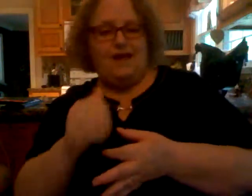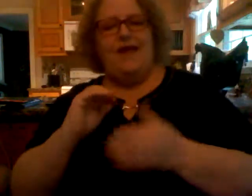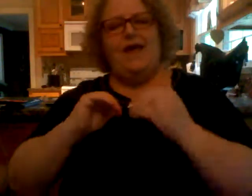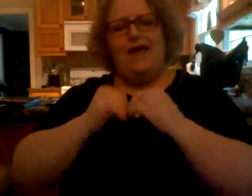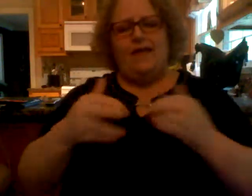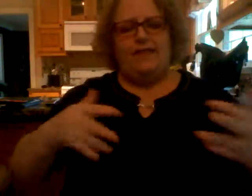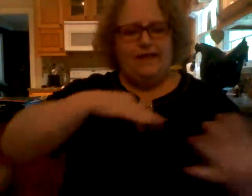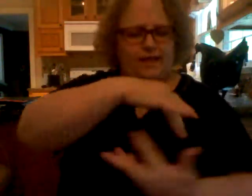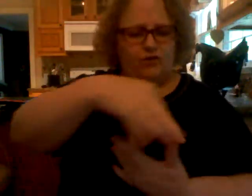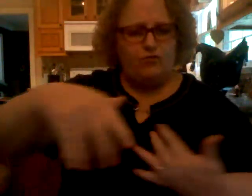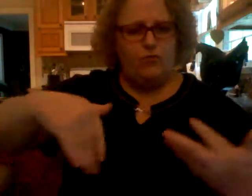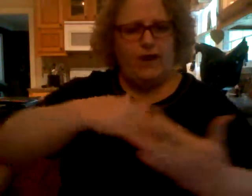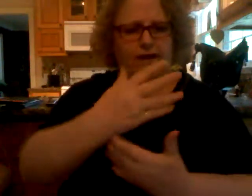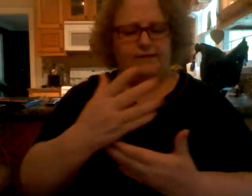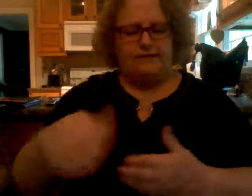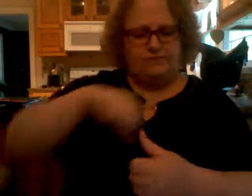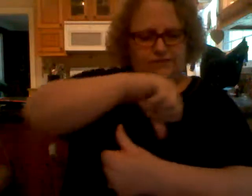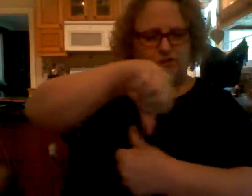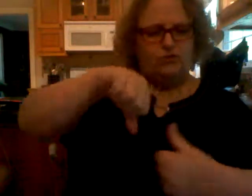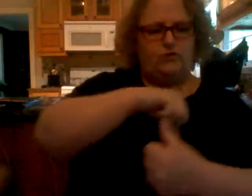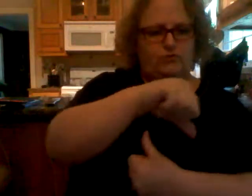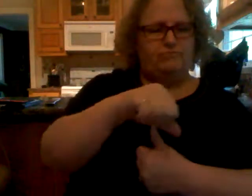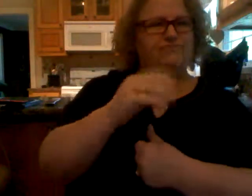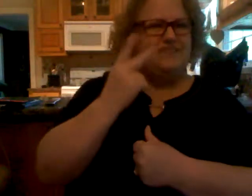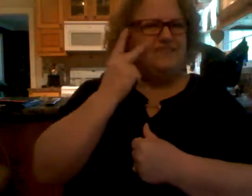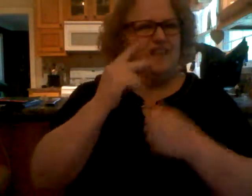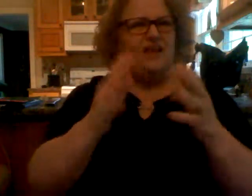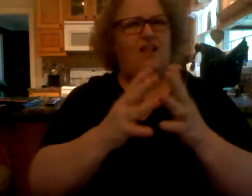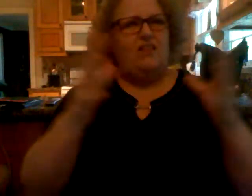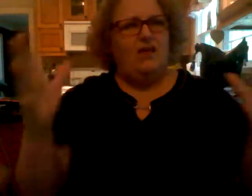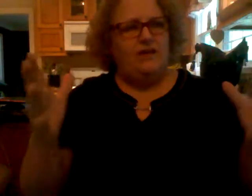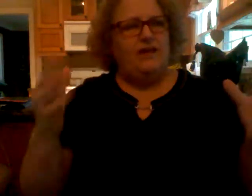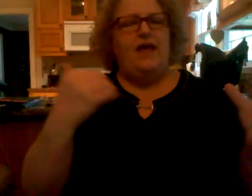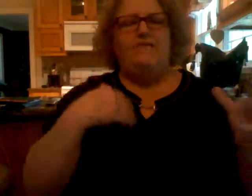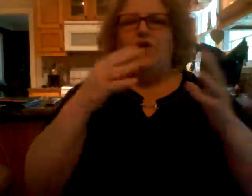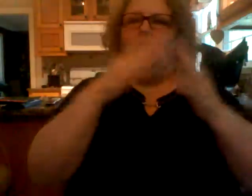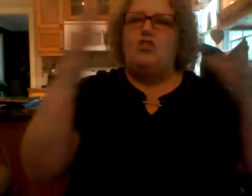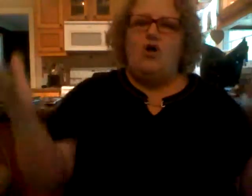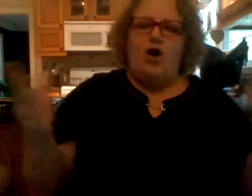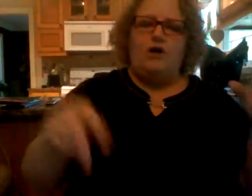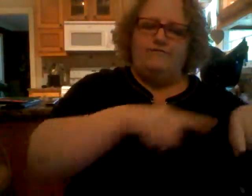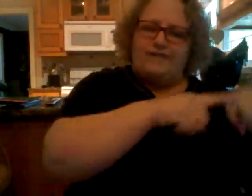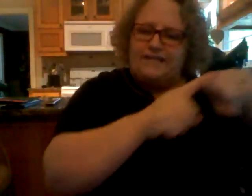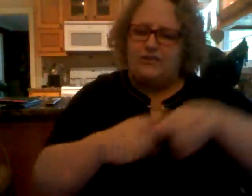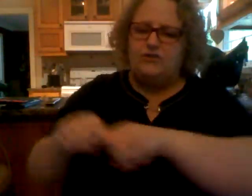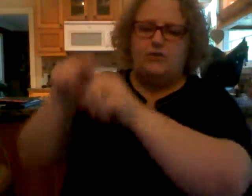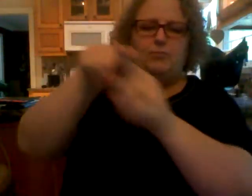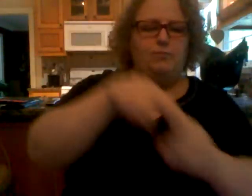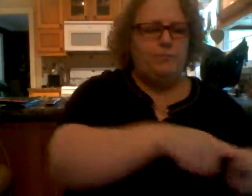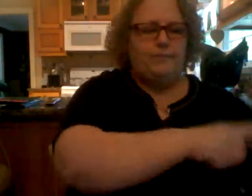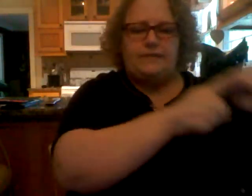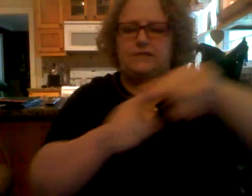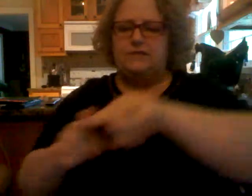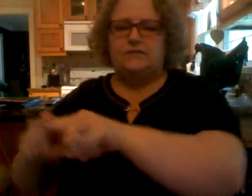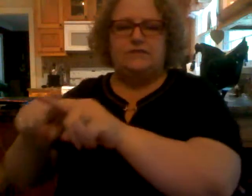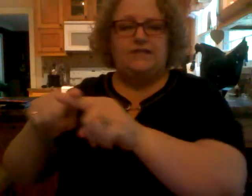A lot of interconnectedness. Alright? There's a lot of interdependence that is present inside of ecology, and